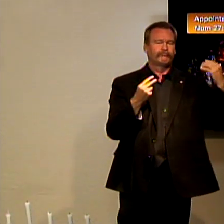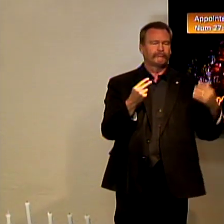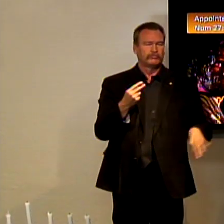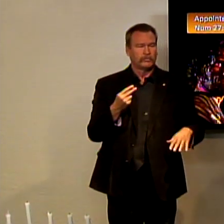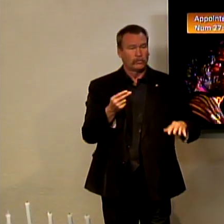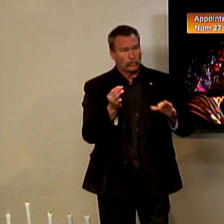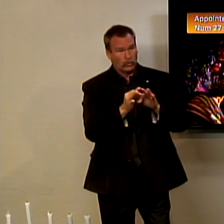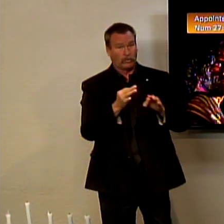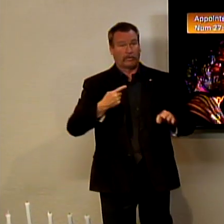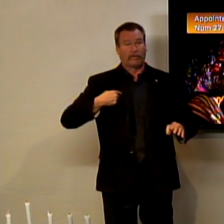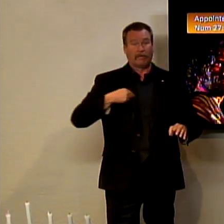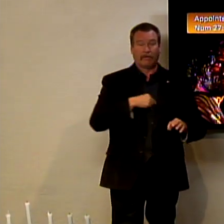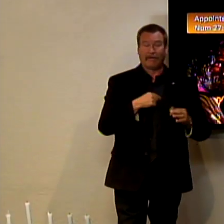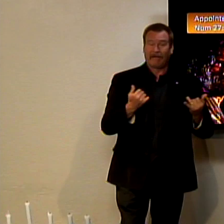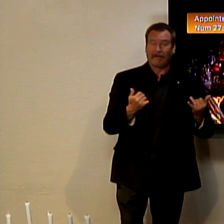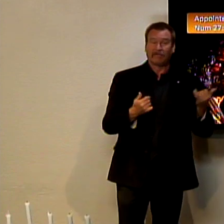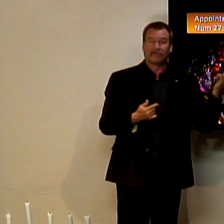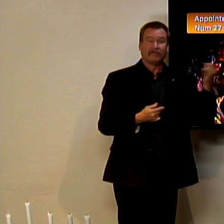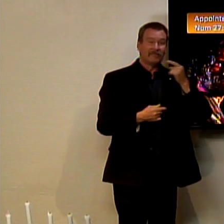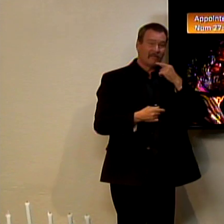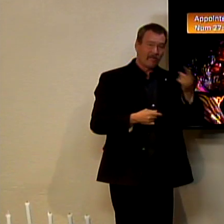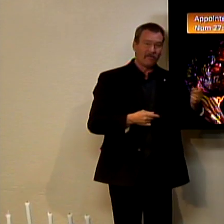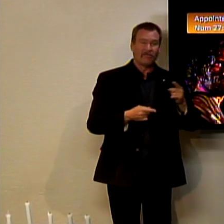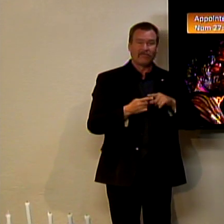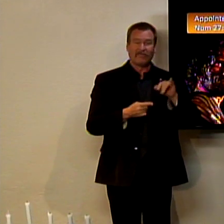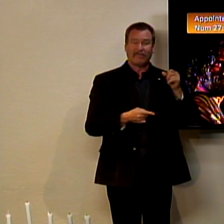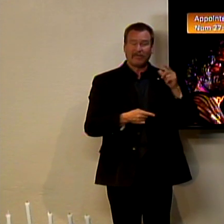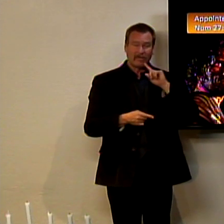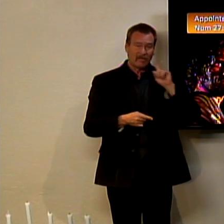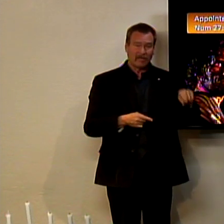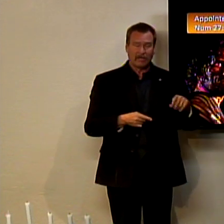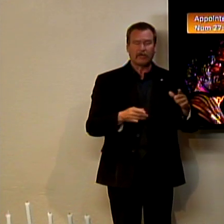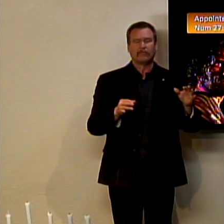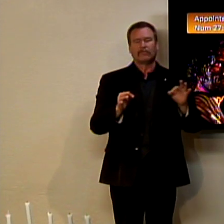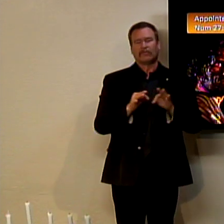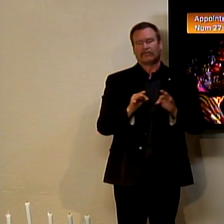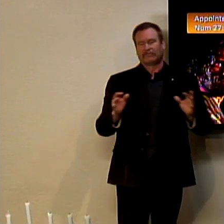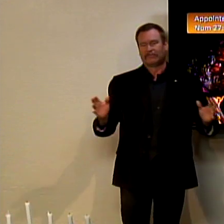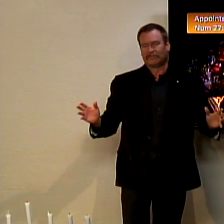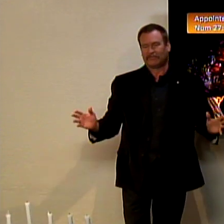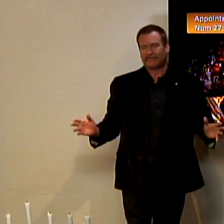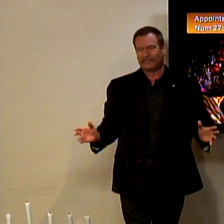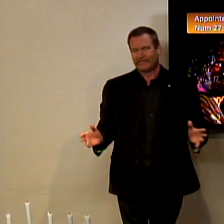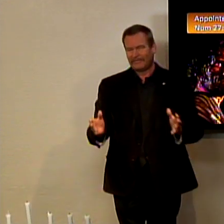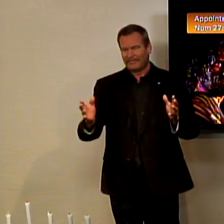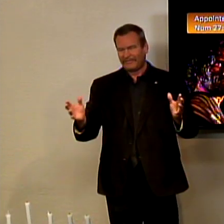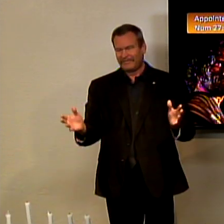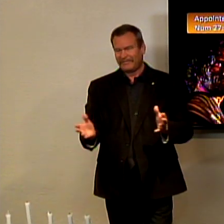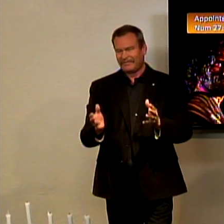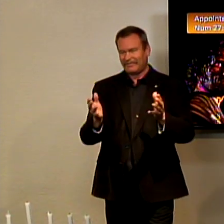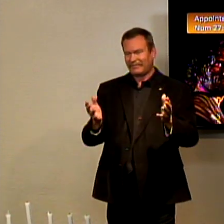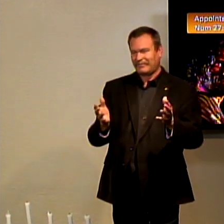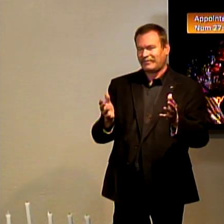cause them to inherit this land, which you will see. We see that God's command was